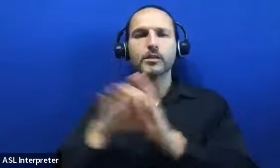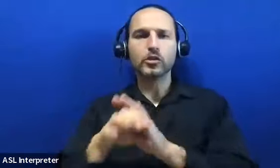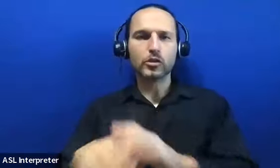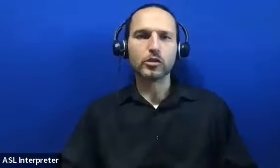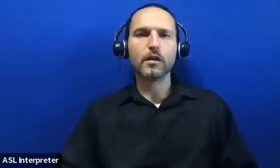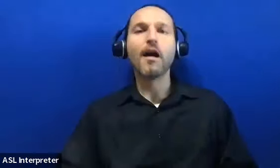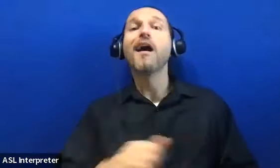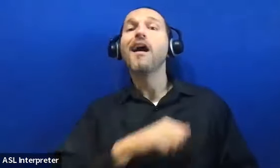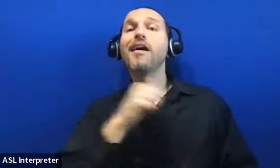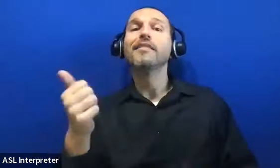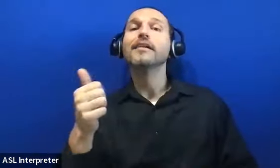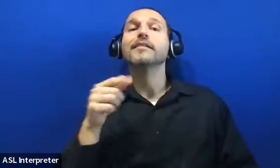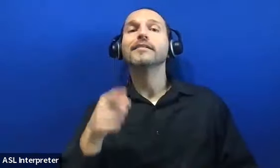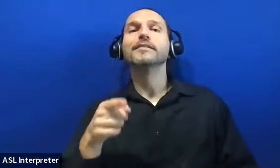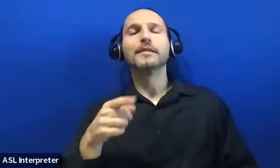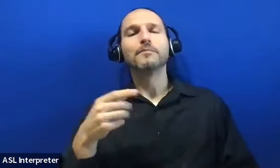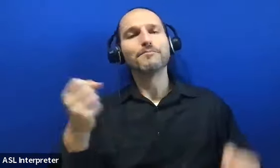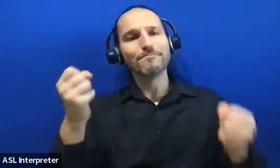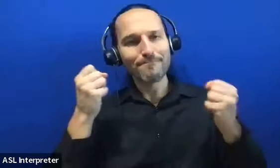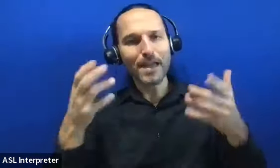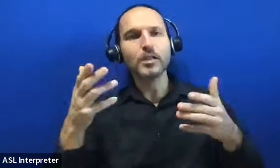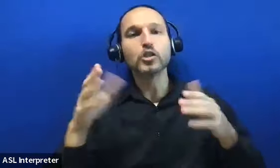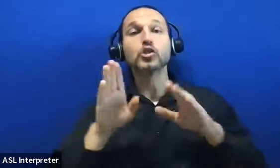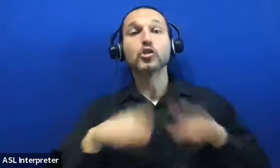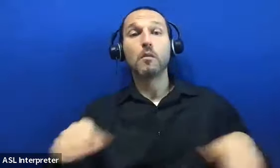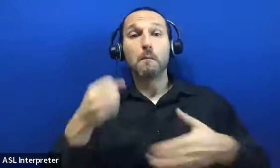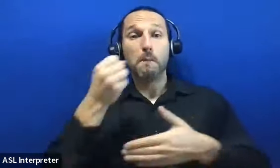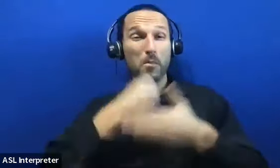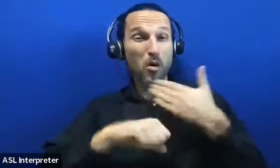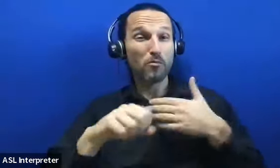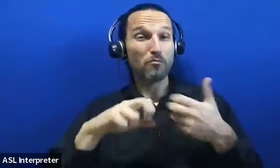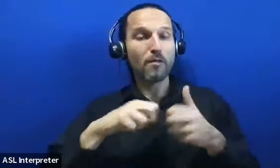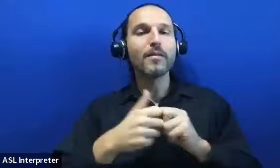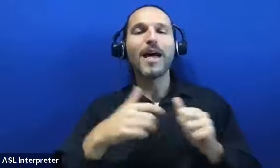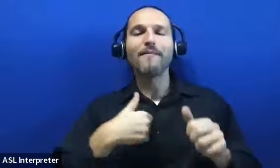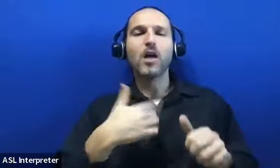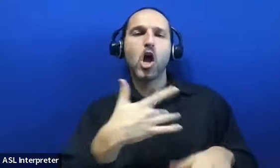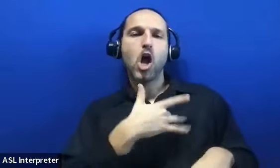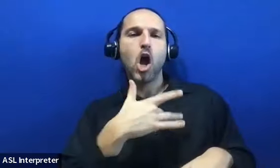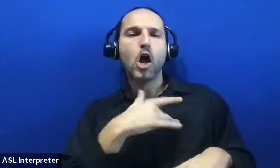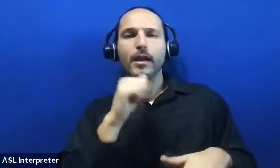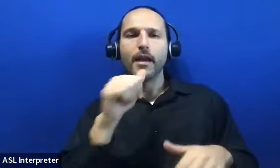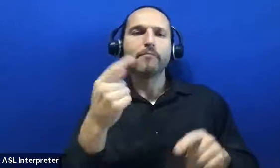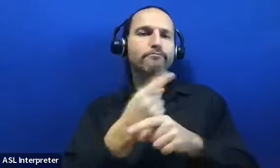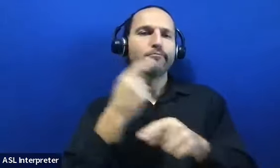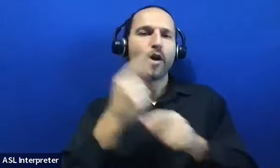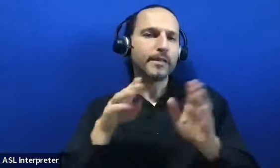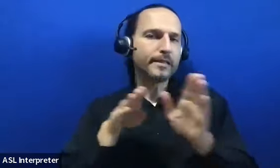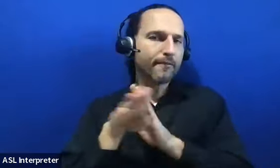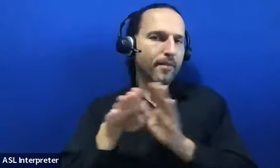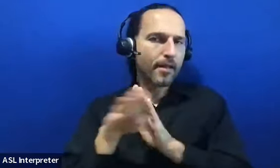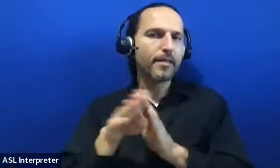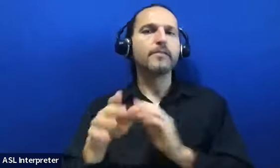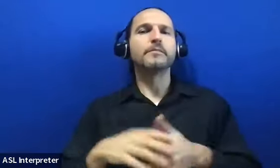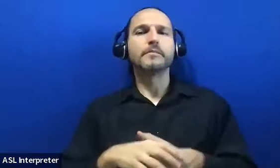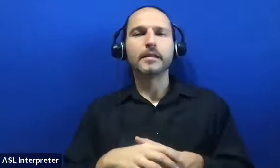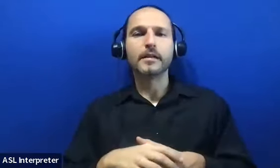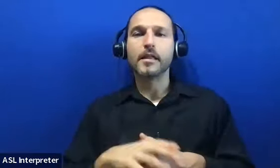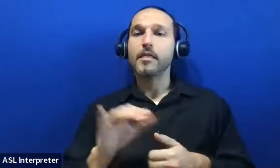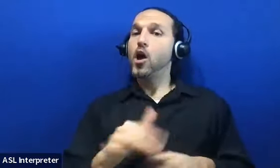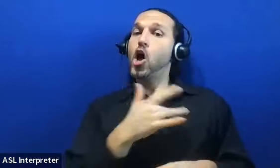The last congenital problem that many children with charge are born with are heart malformations or heart conditions. And